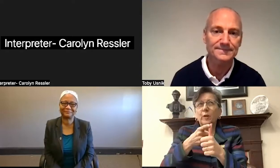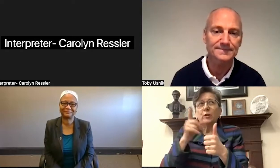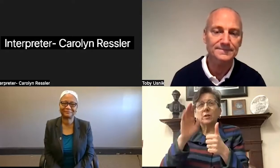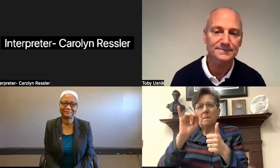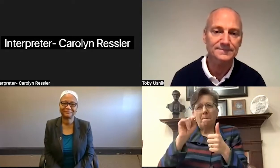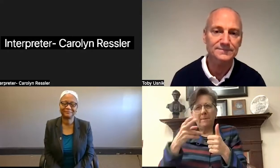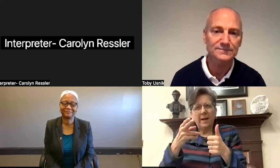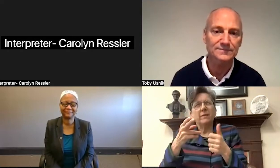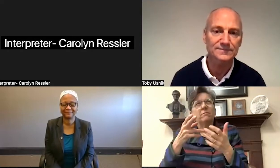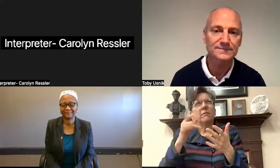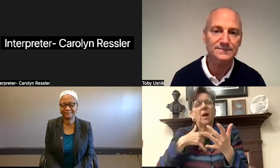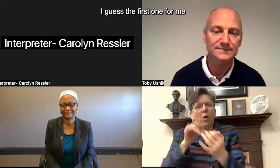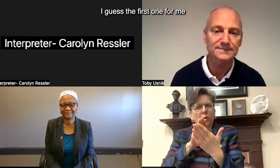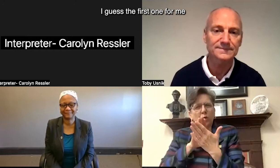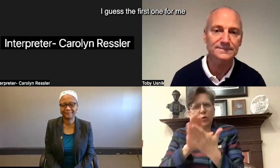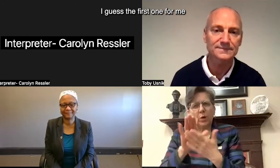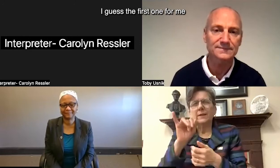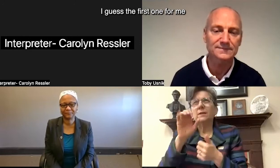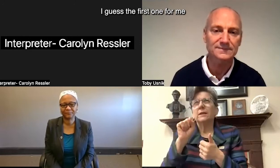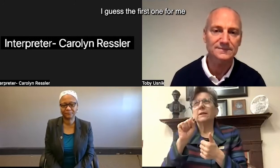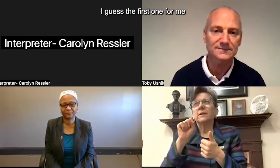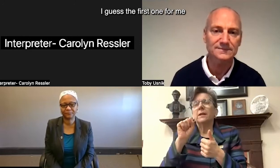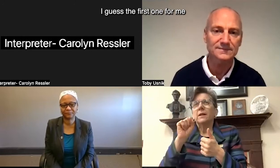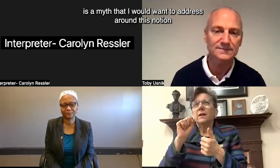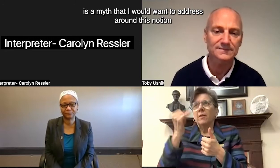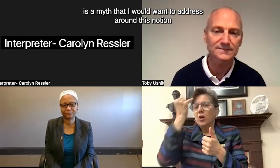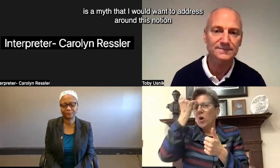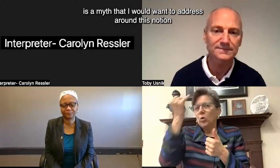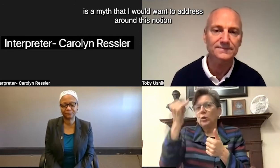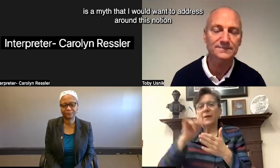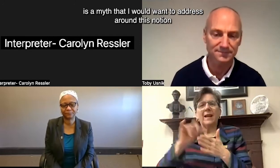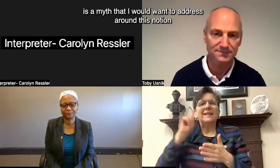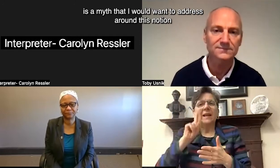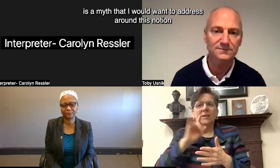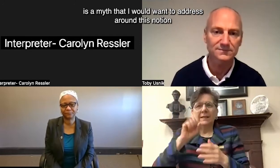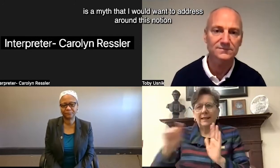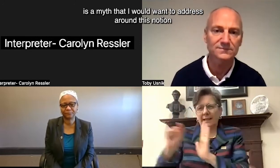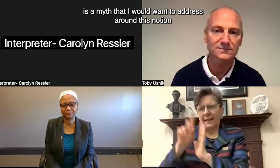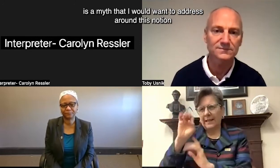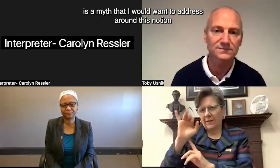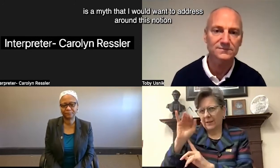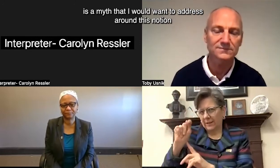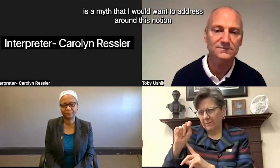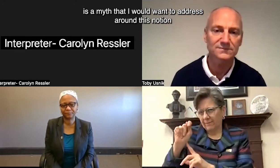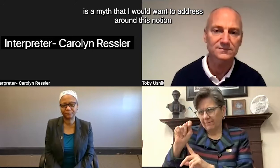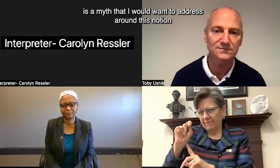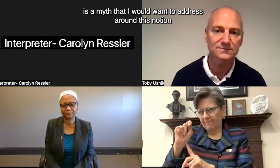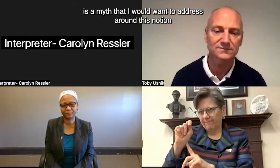I guess the first one for me is a myth that I would want to address around this notion that